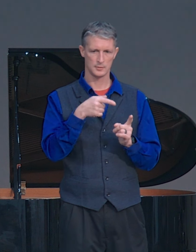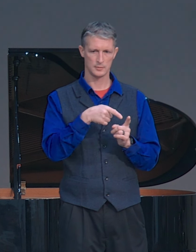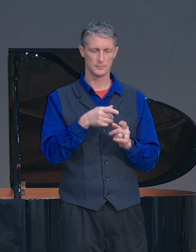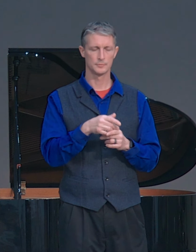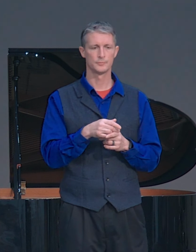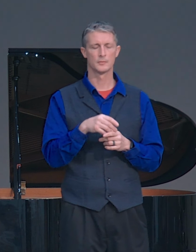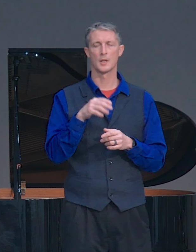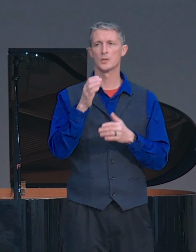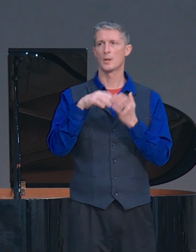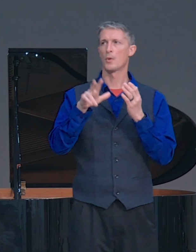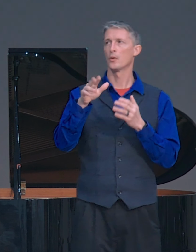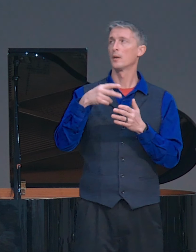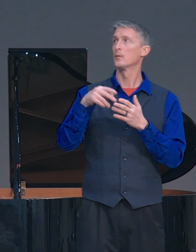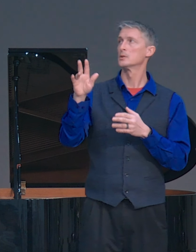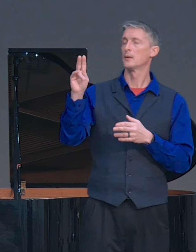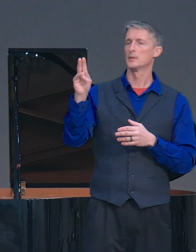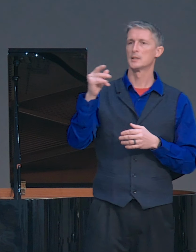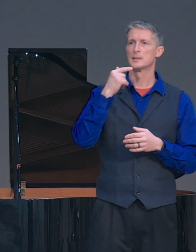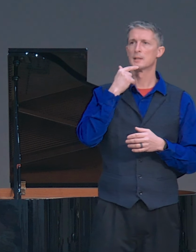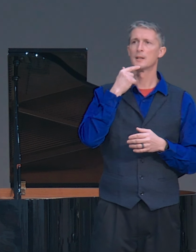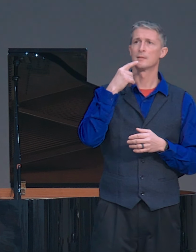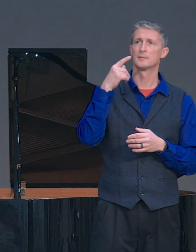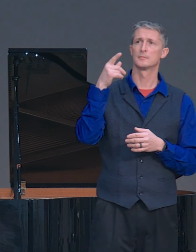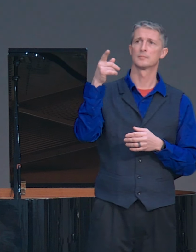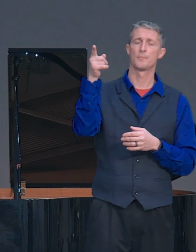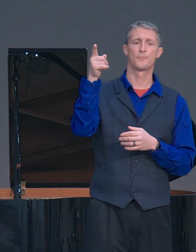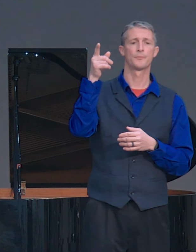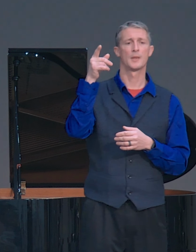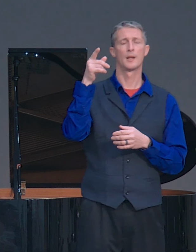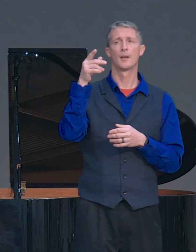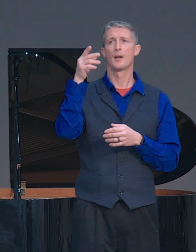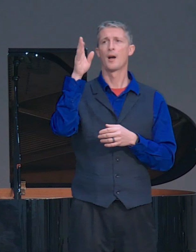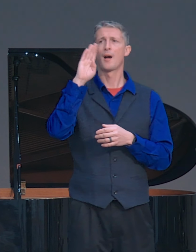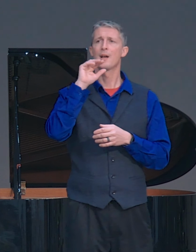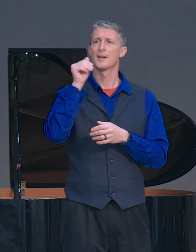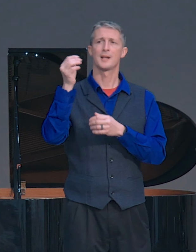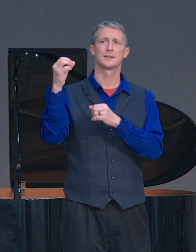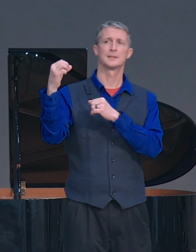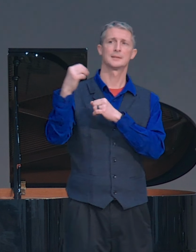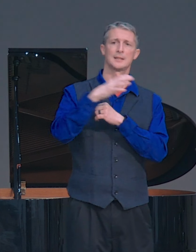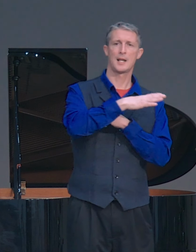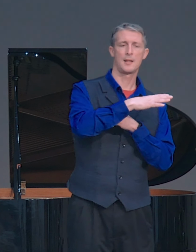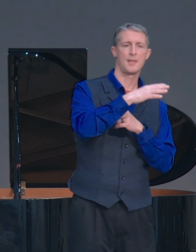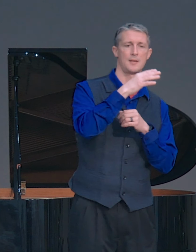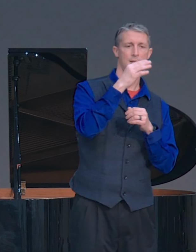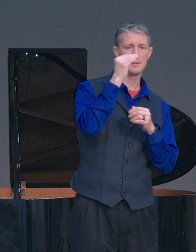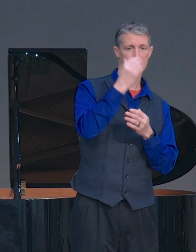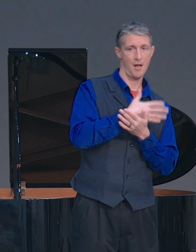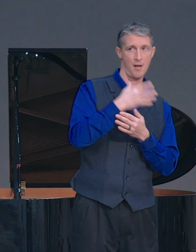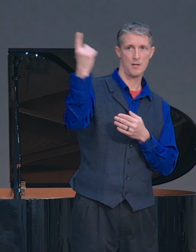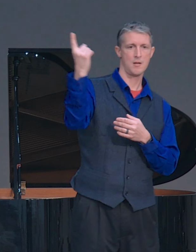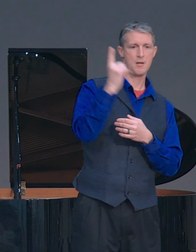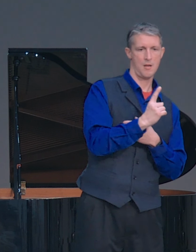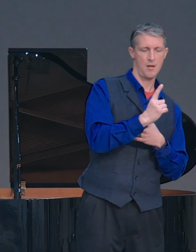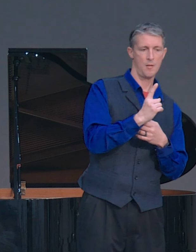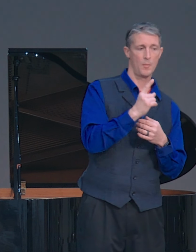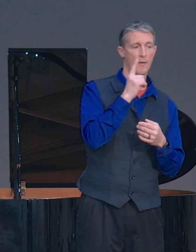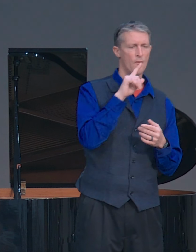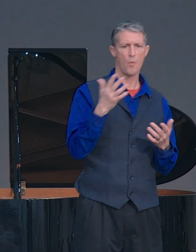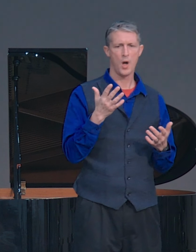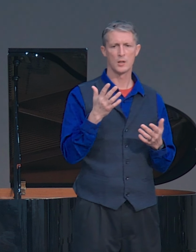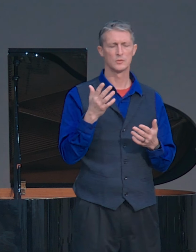John 3:17, he wrote, "For God did not send His Son into the world to condemn the world, but in order that the